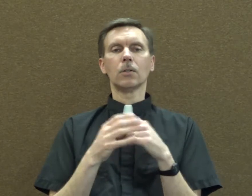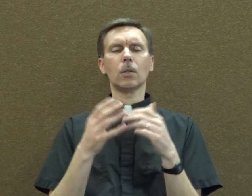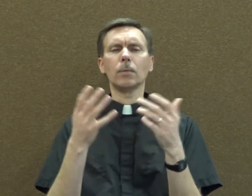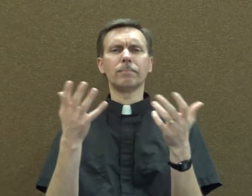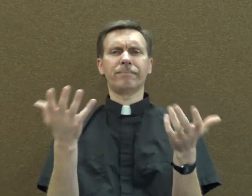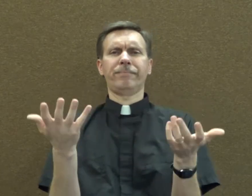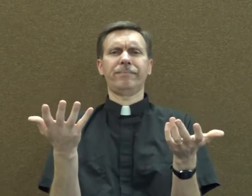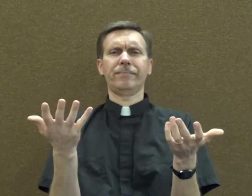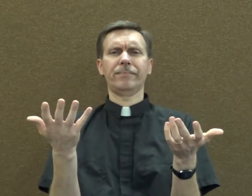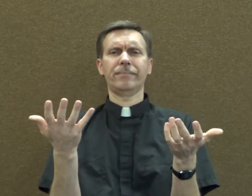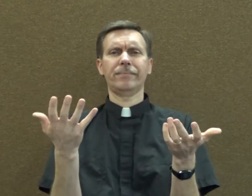So,